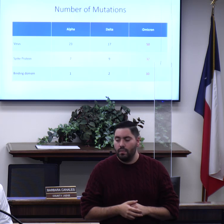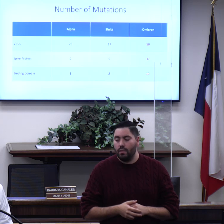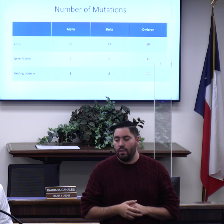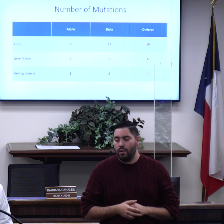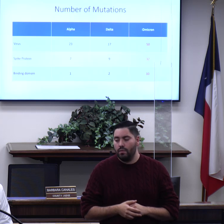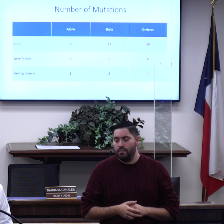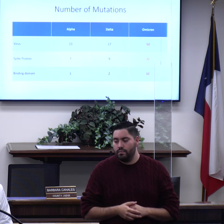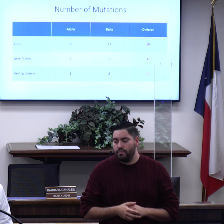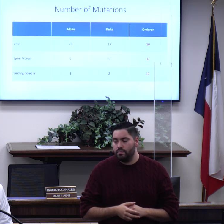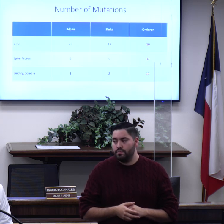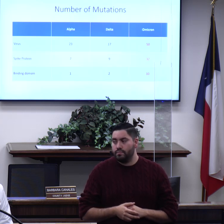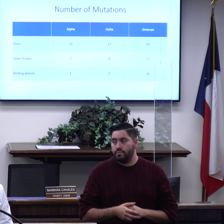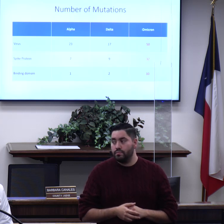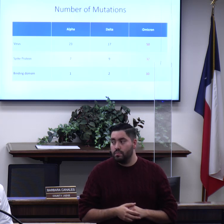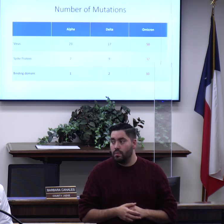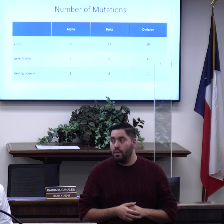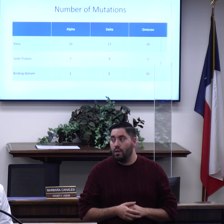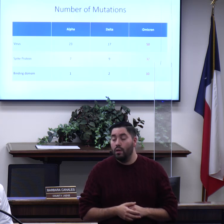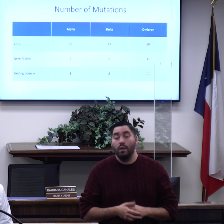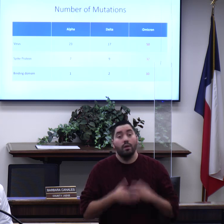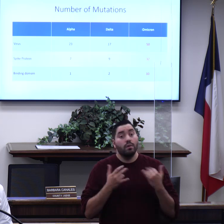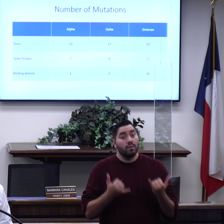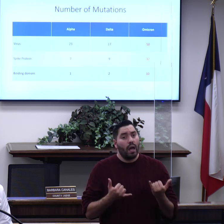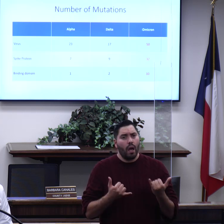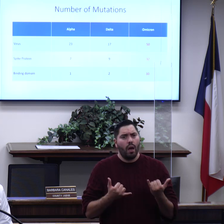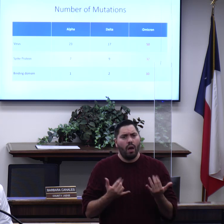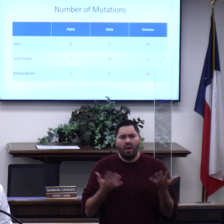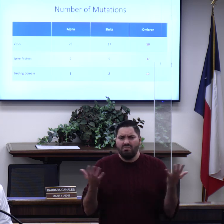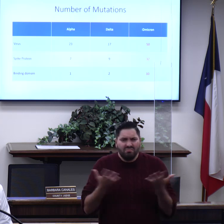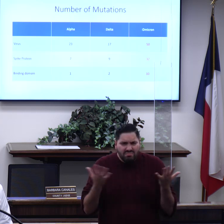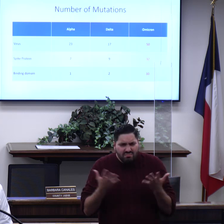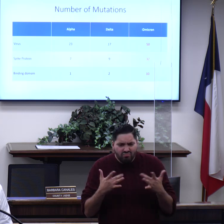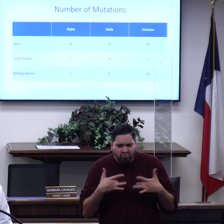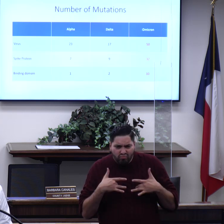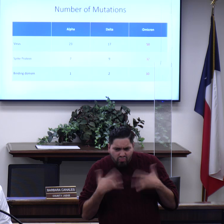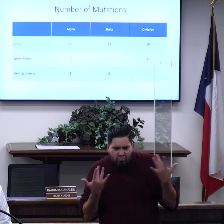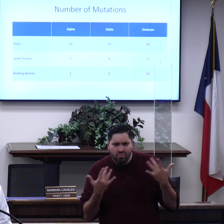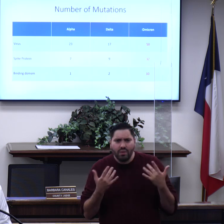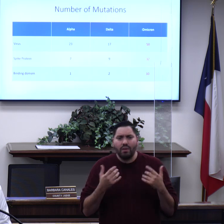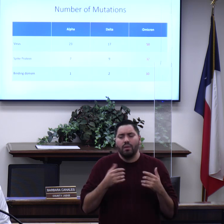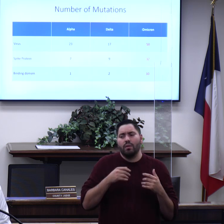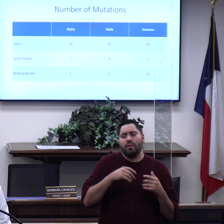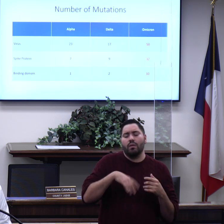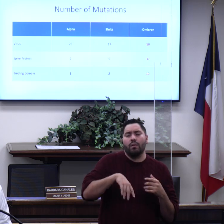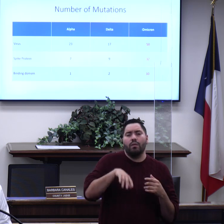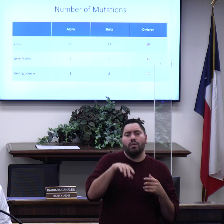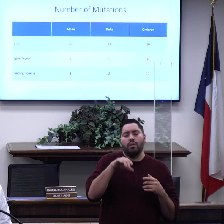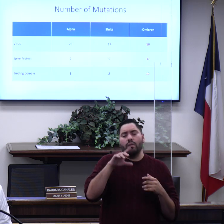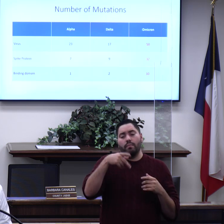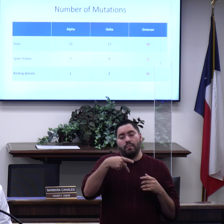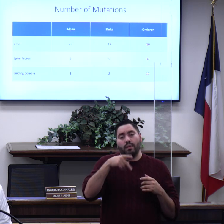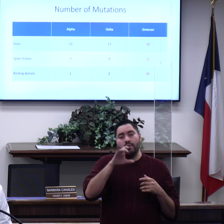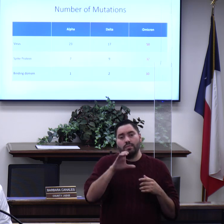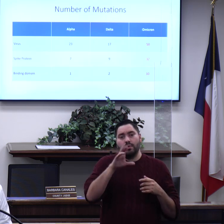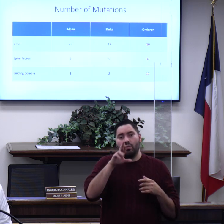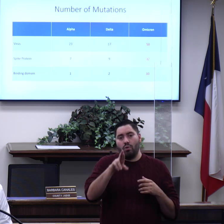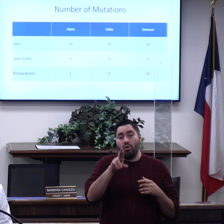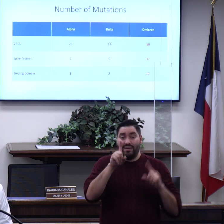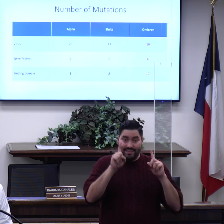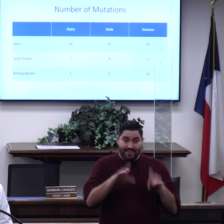know right now with regards to the diagnostics, RT-PCR tests will be able to detect the Omicron